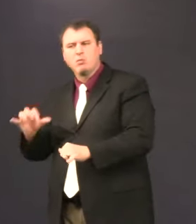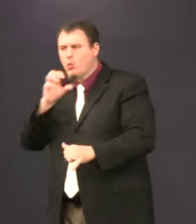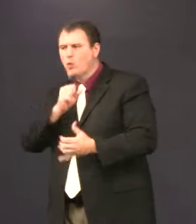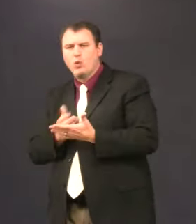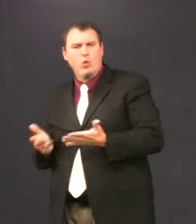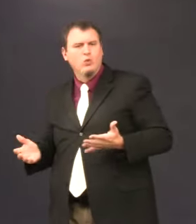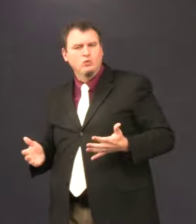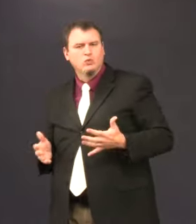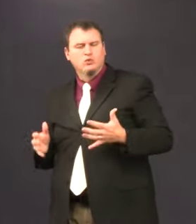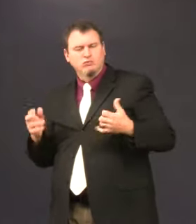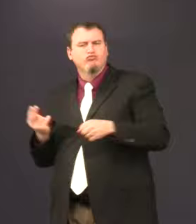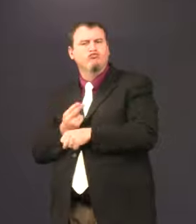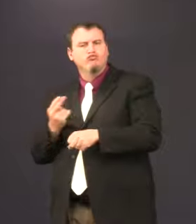I'm going to put on the same old things